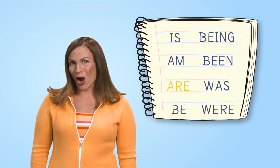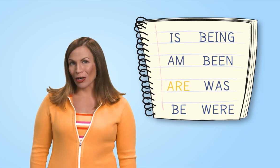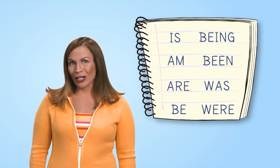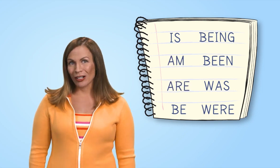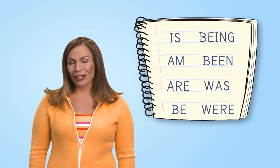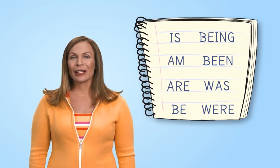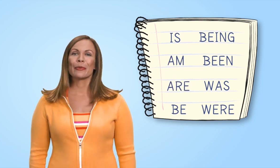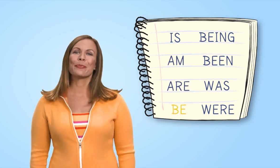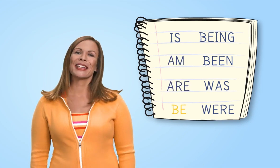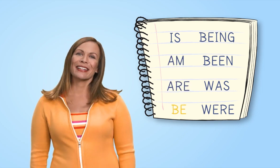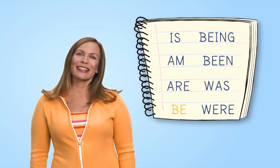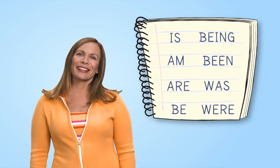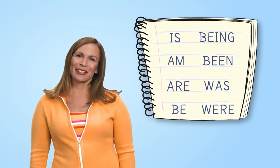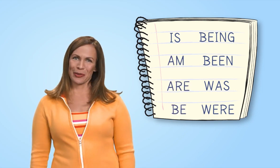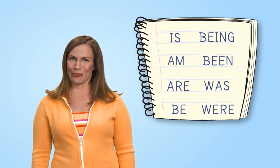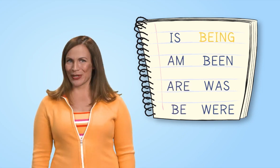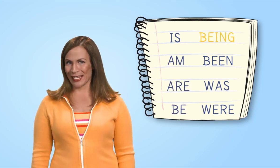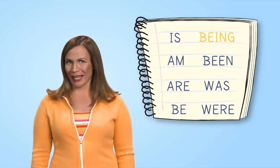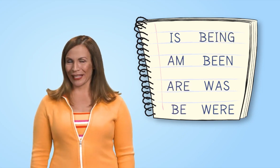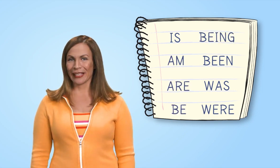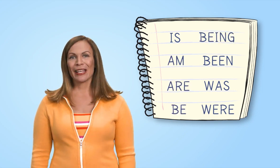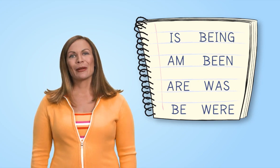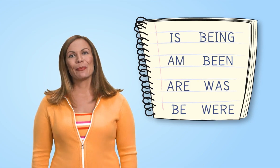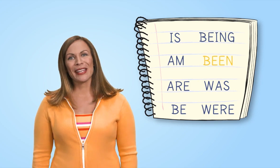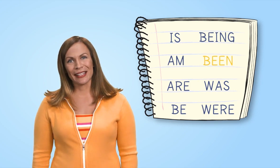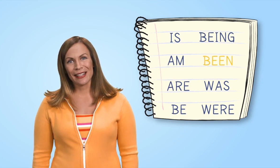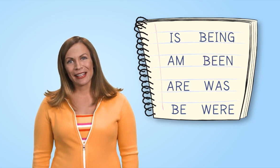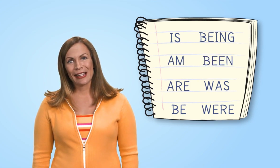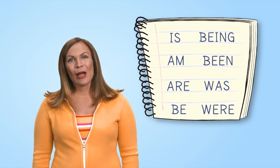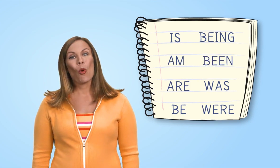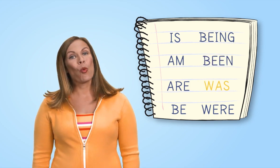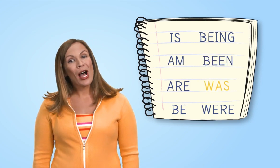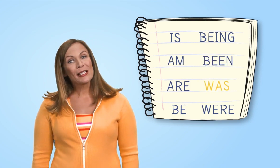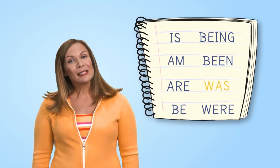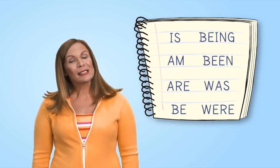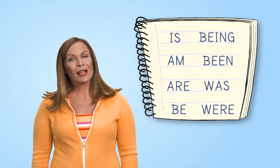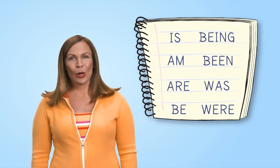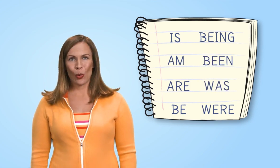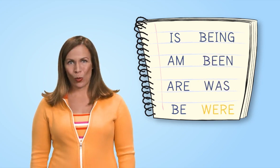are, be, being, been, was, were.